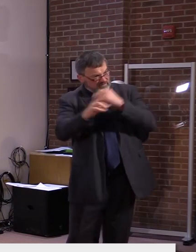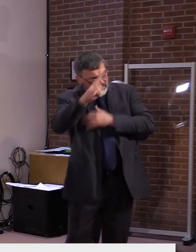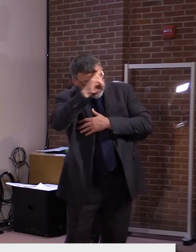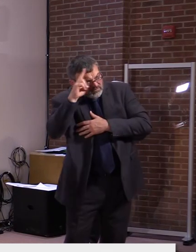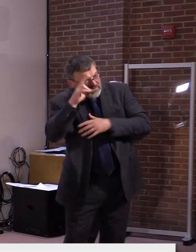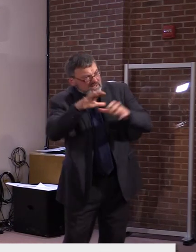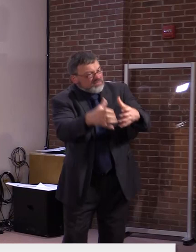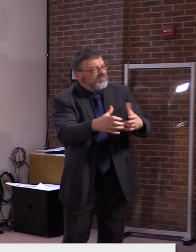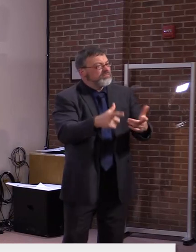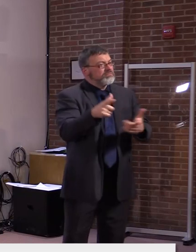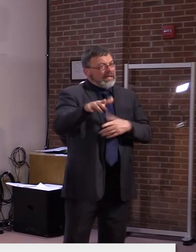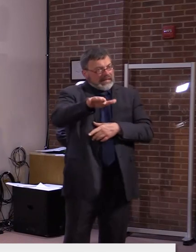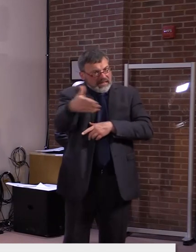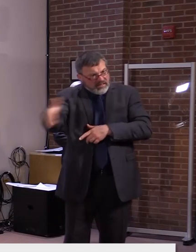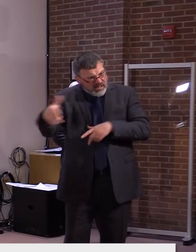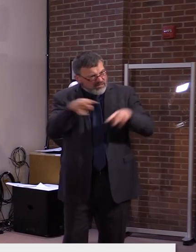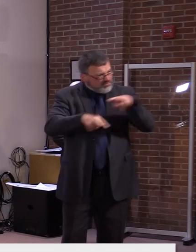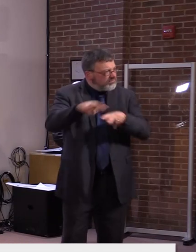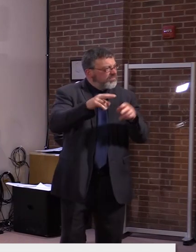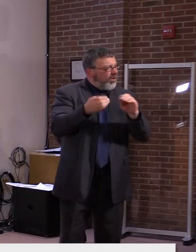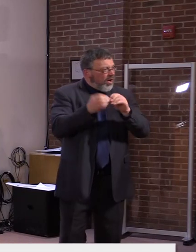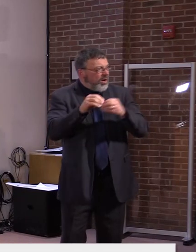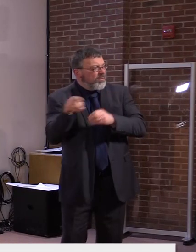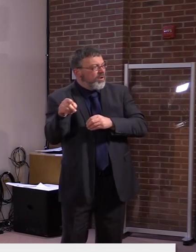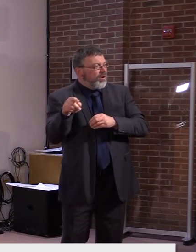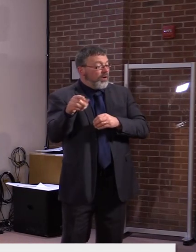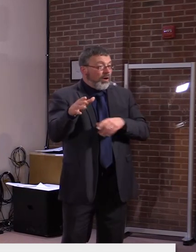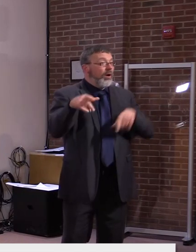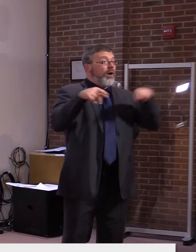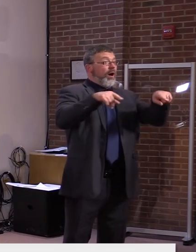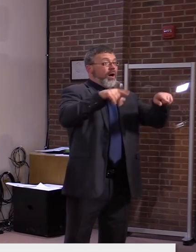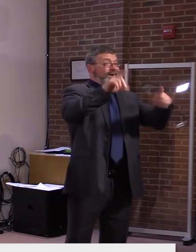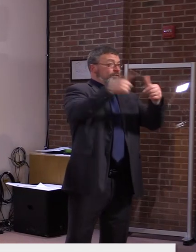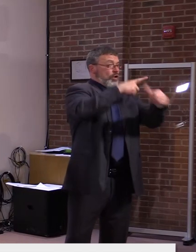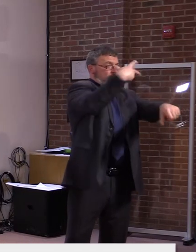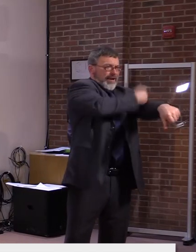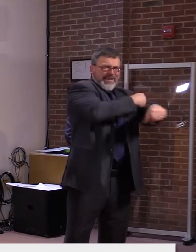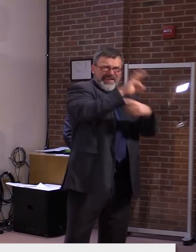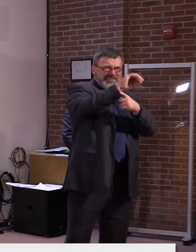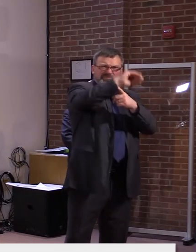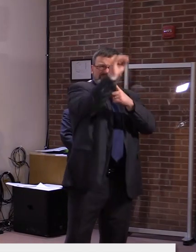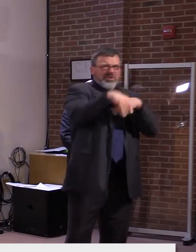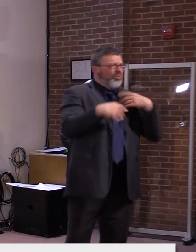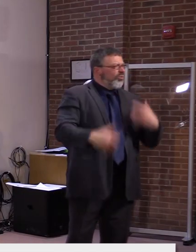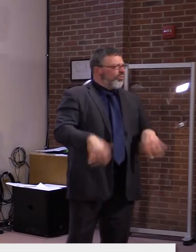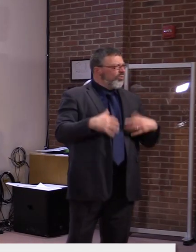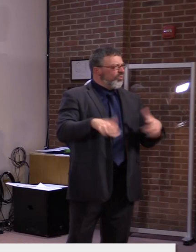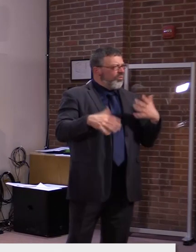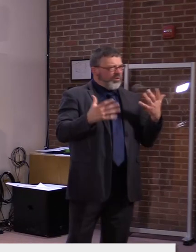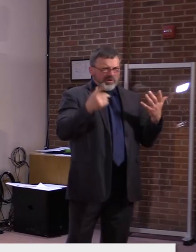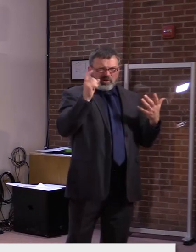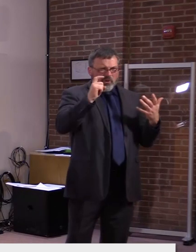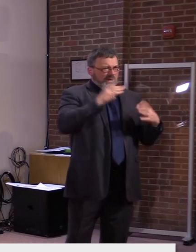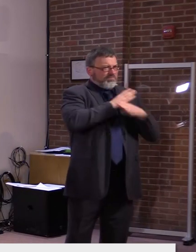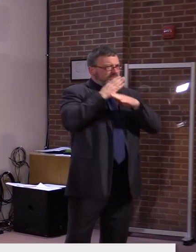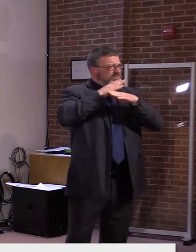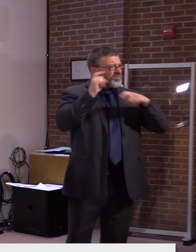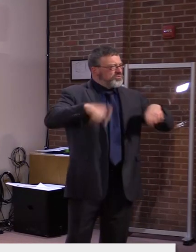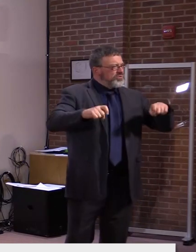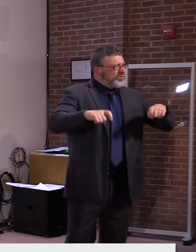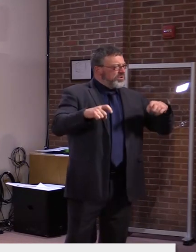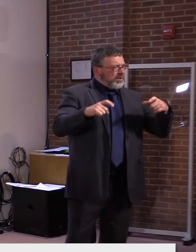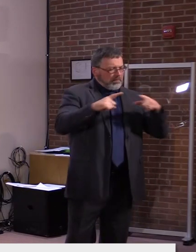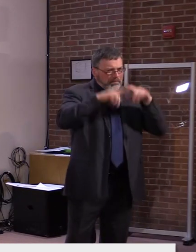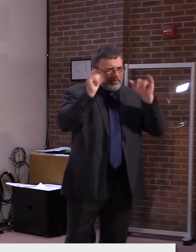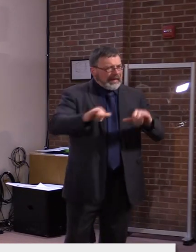90% with first dose, and then some who have recovered who have some natural immunity. I mean, that's really high. Yeah. So should we be worrying about cases anymore?